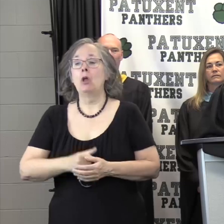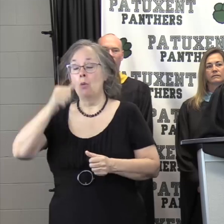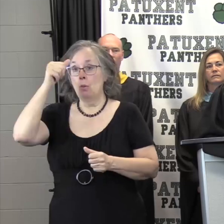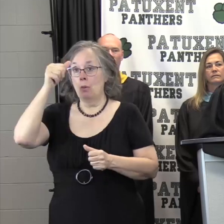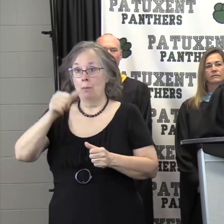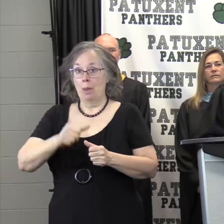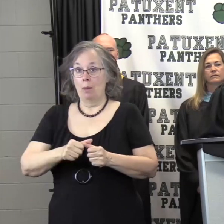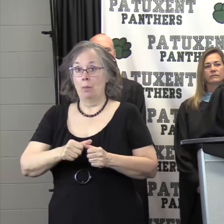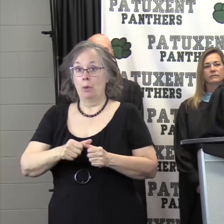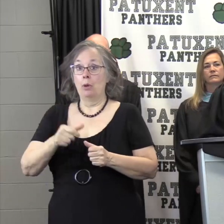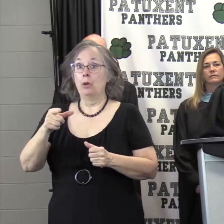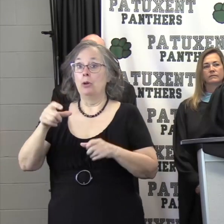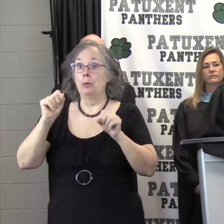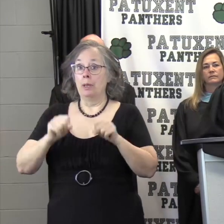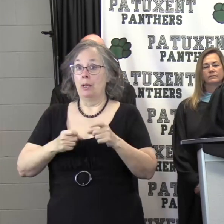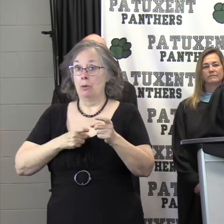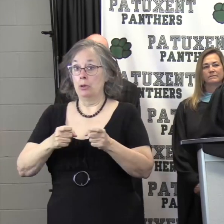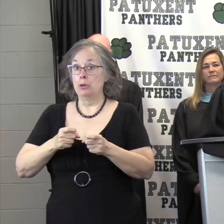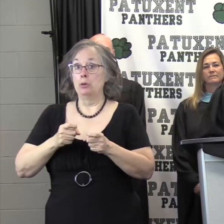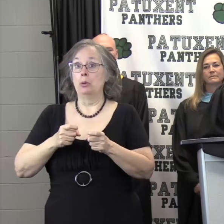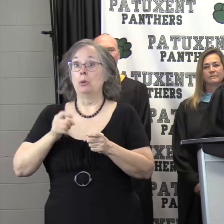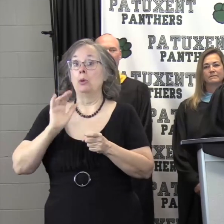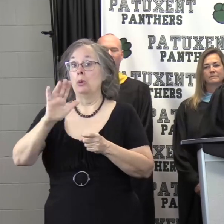Remember, you now control your new path.